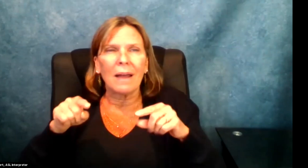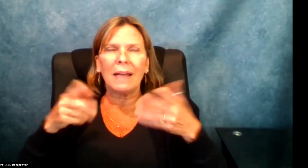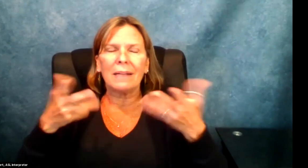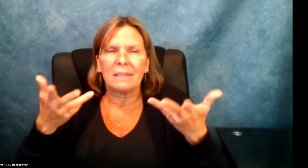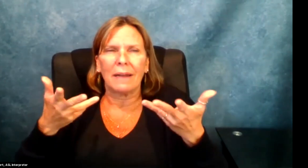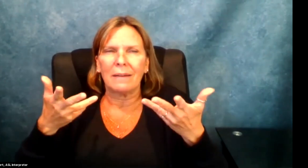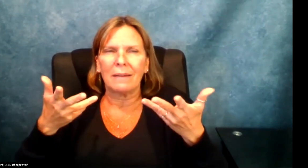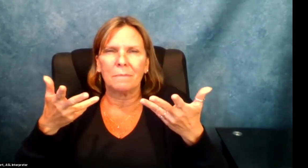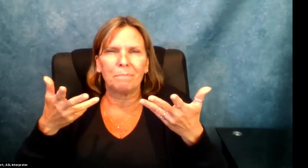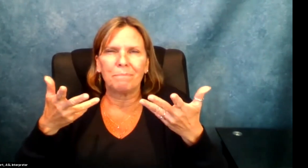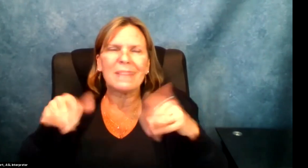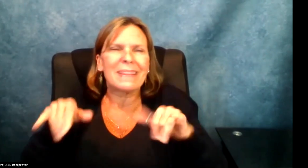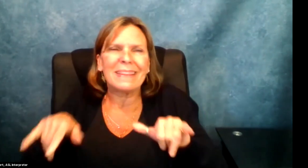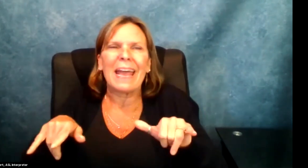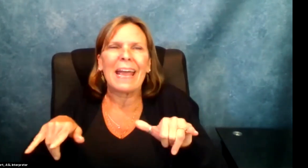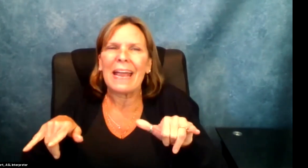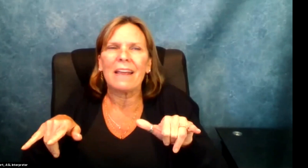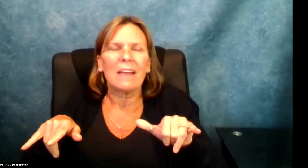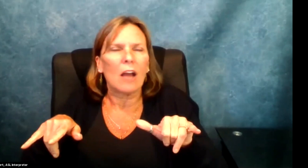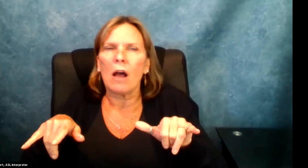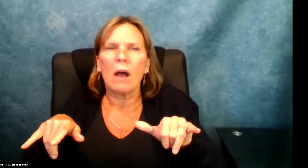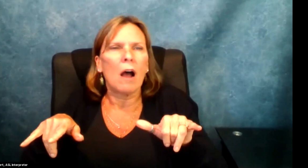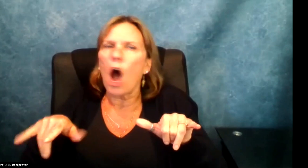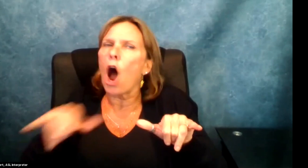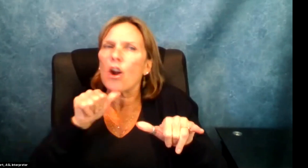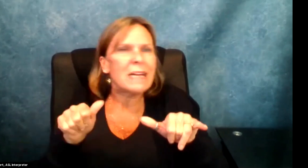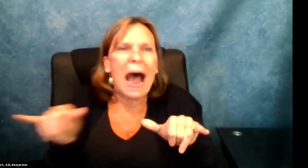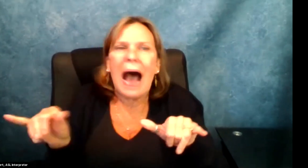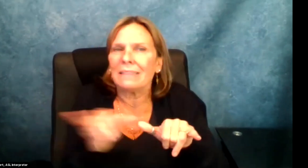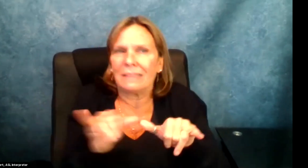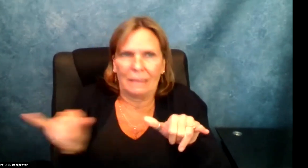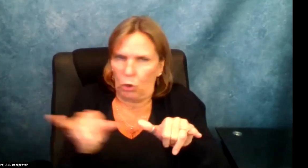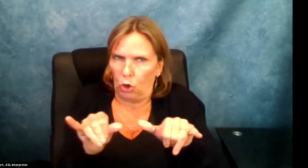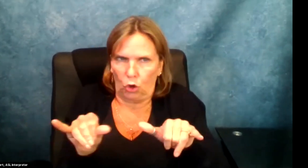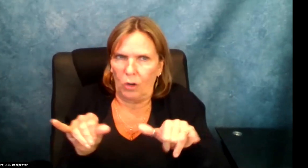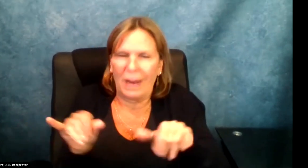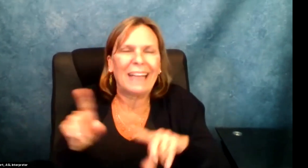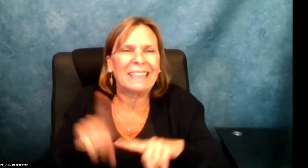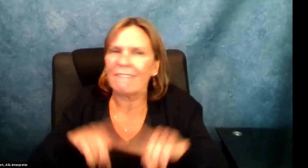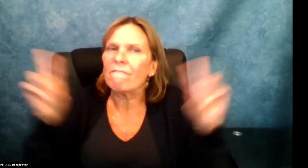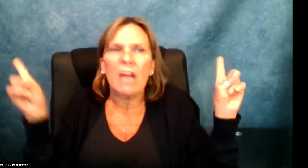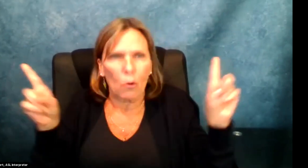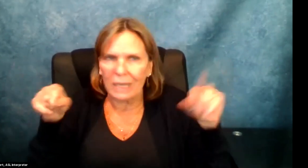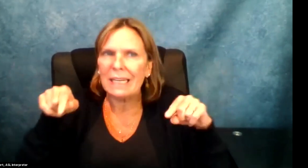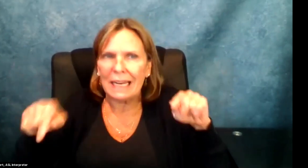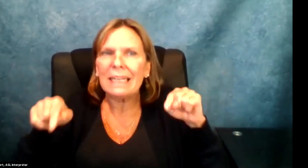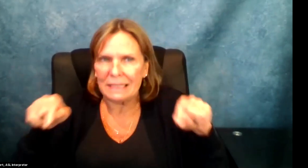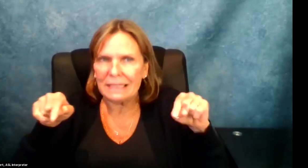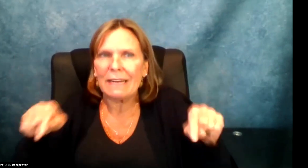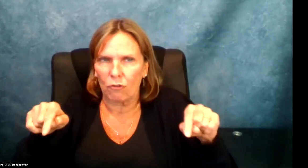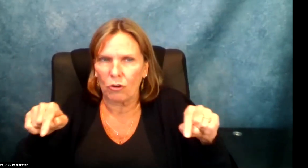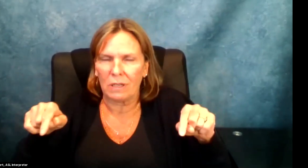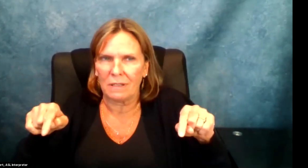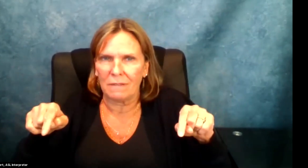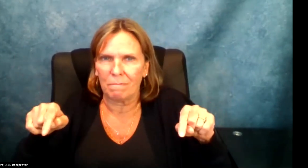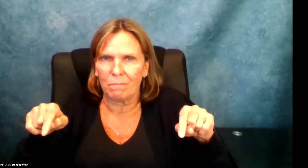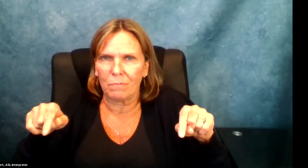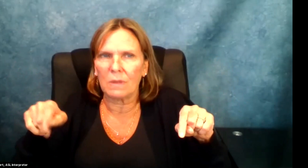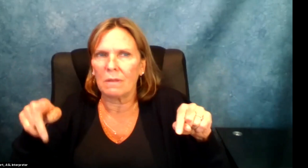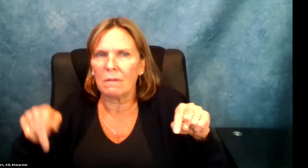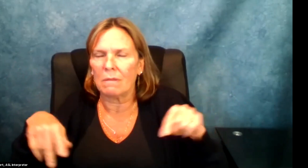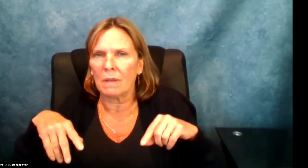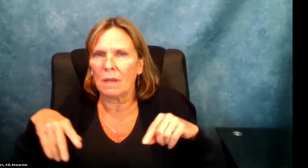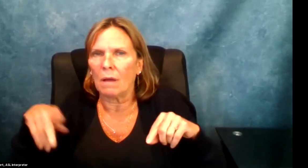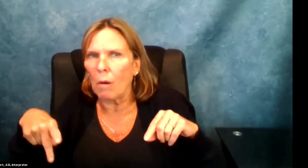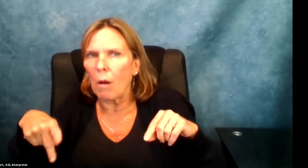And so that there is not very similar at all. And number 2 is that when you look at the data of all the people who